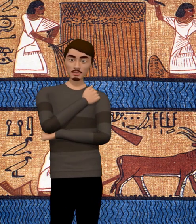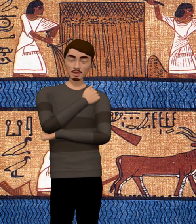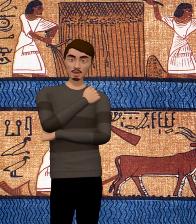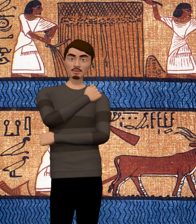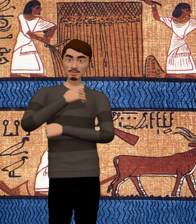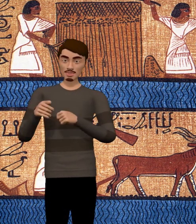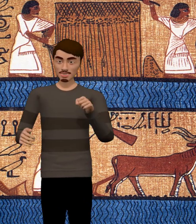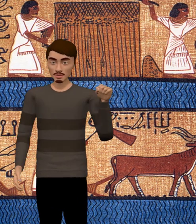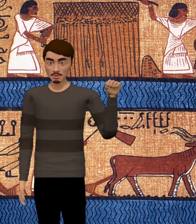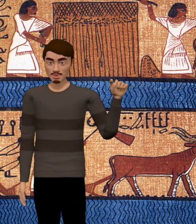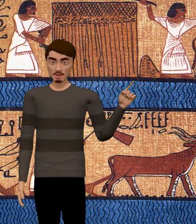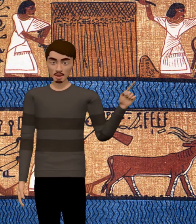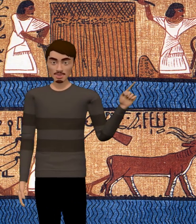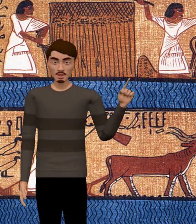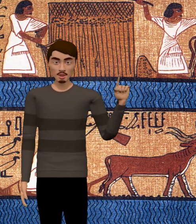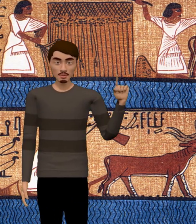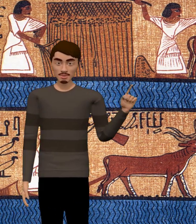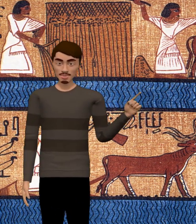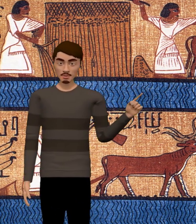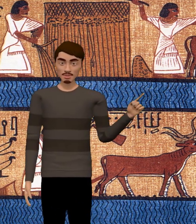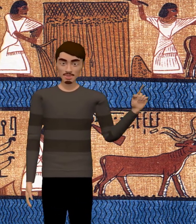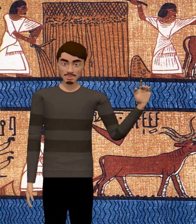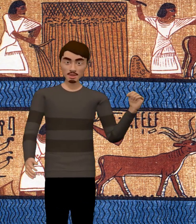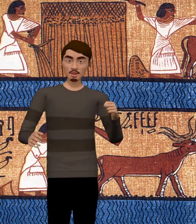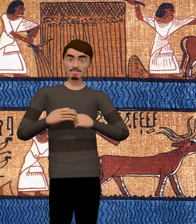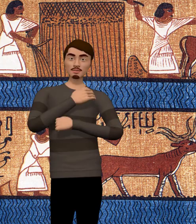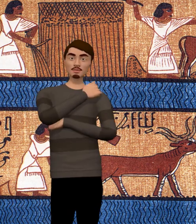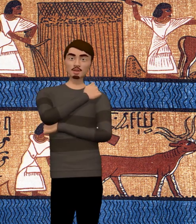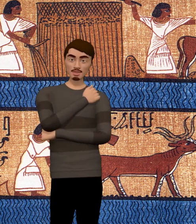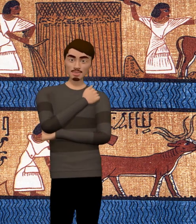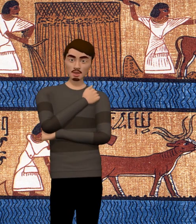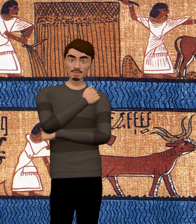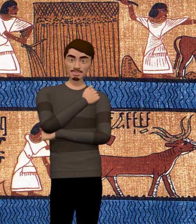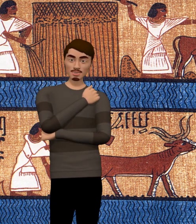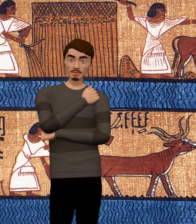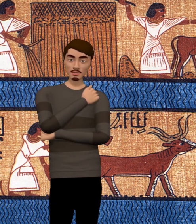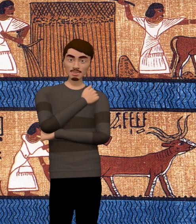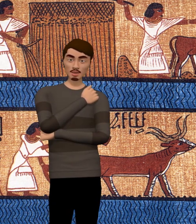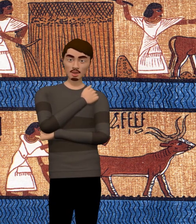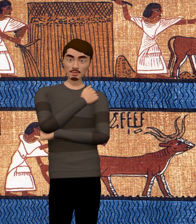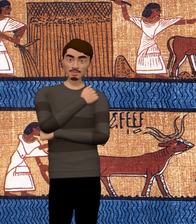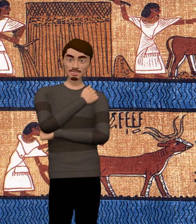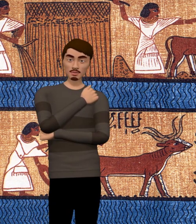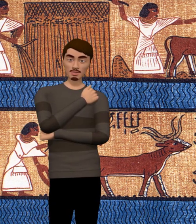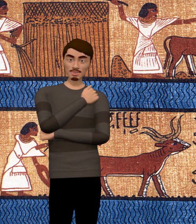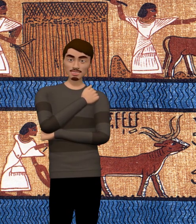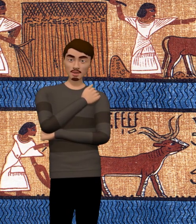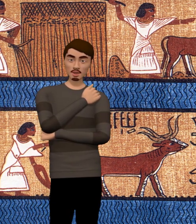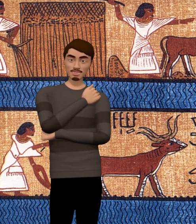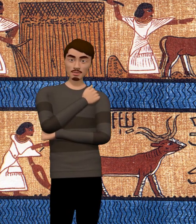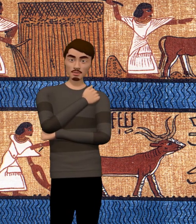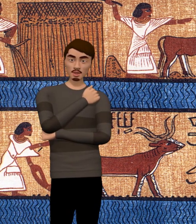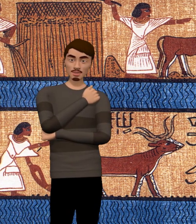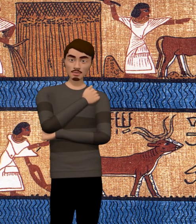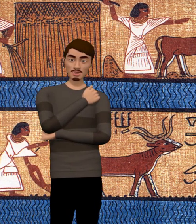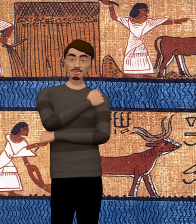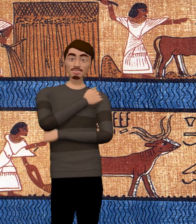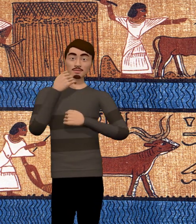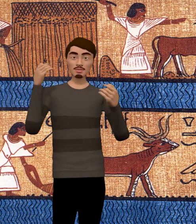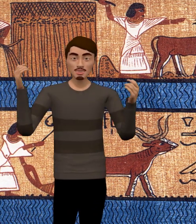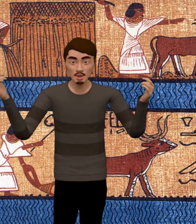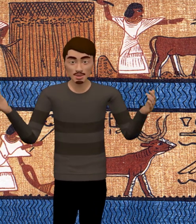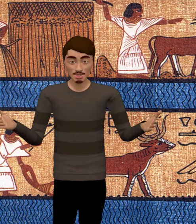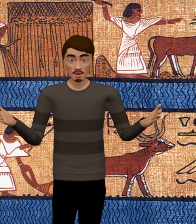life corresponded to justice, the gates of the paradise of Osiris opened, and the deceased could enter them.